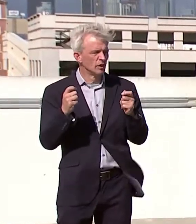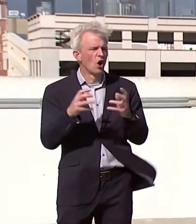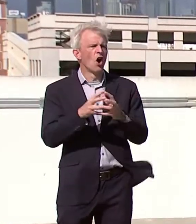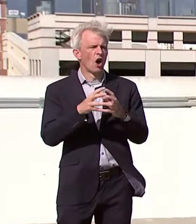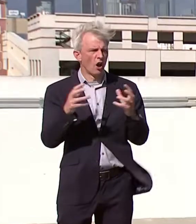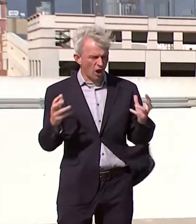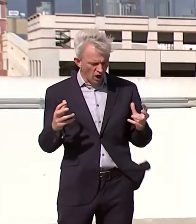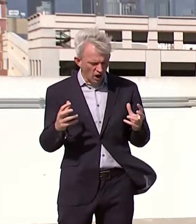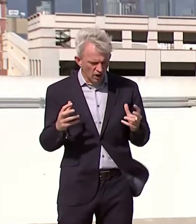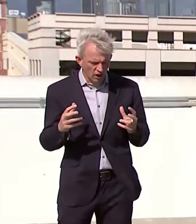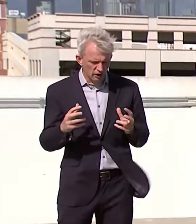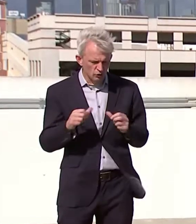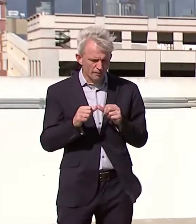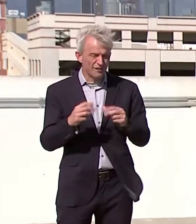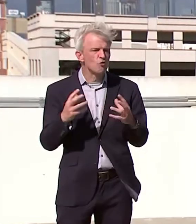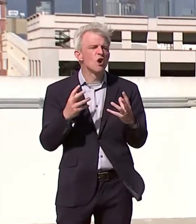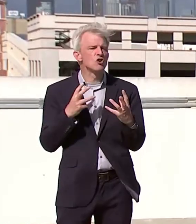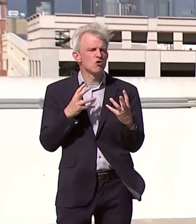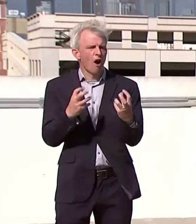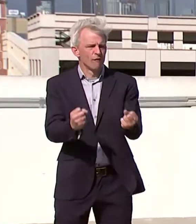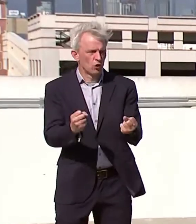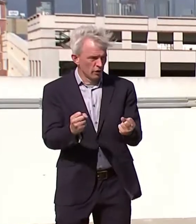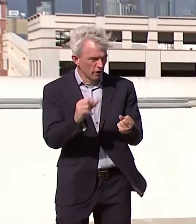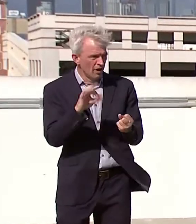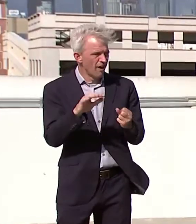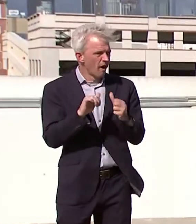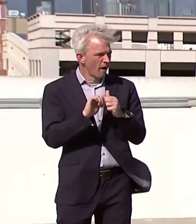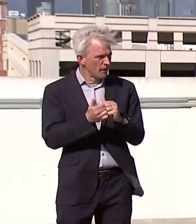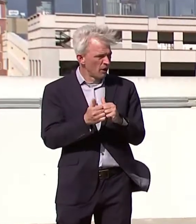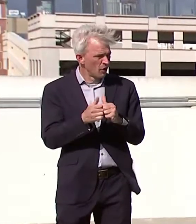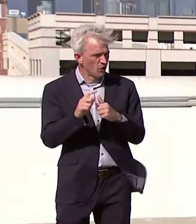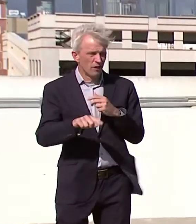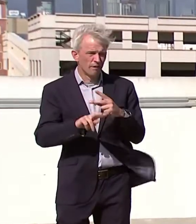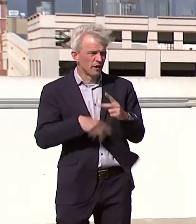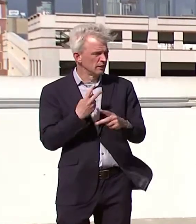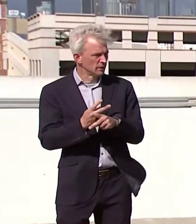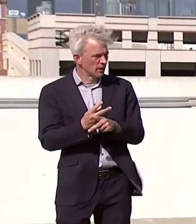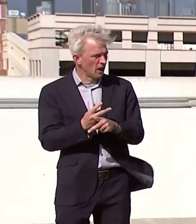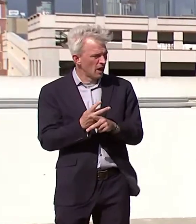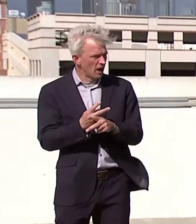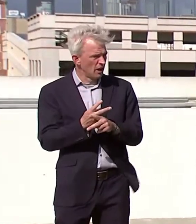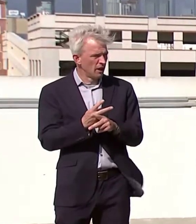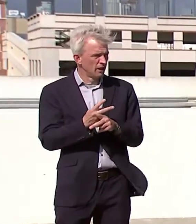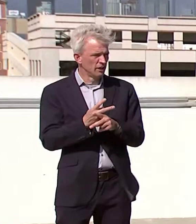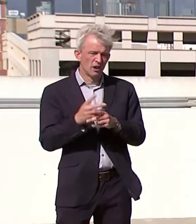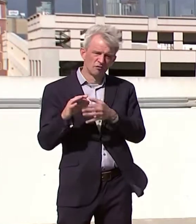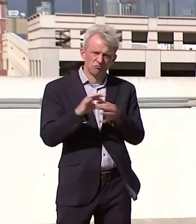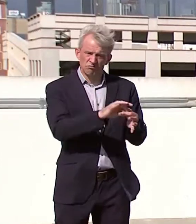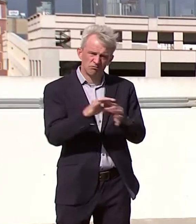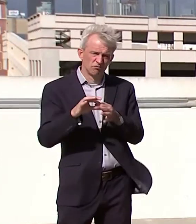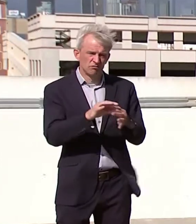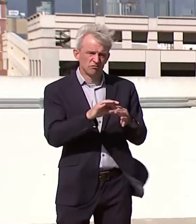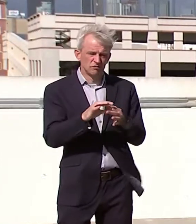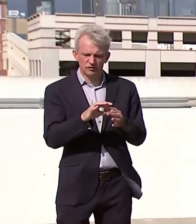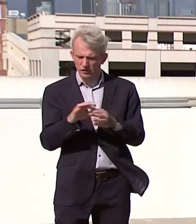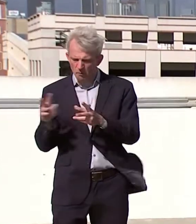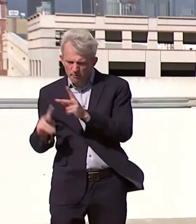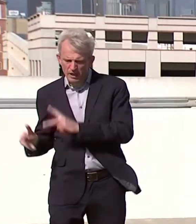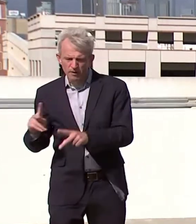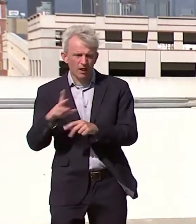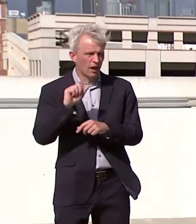maintain in the recovery of how this kind of joint work between citizens and government can work. So I